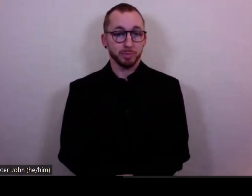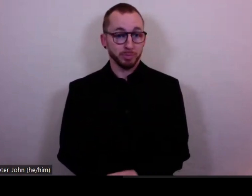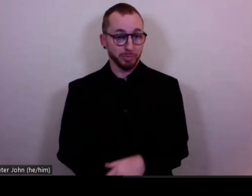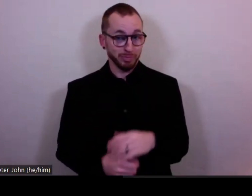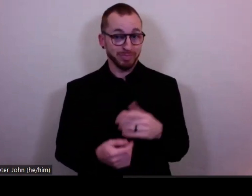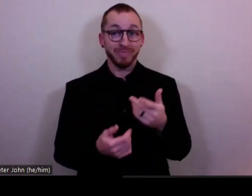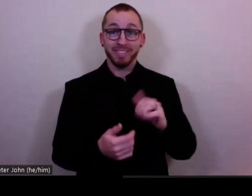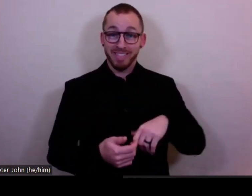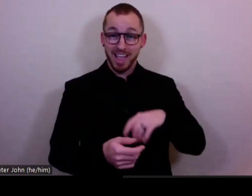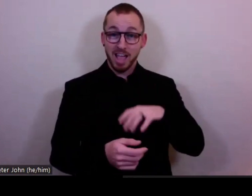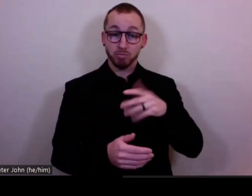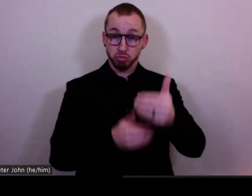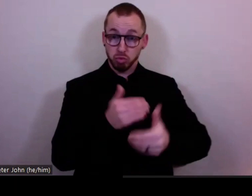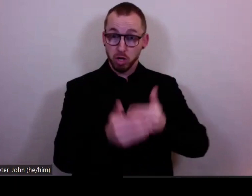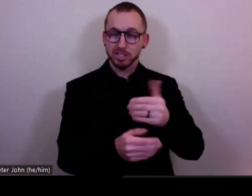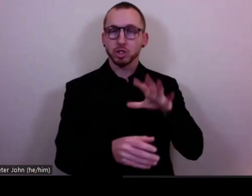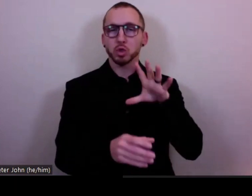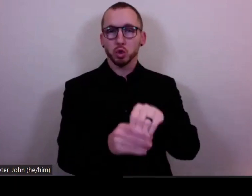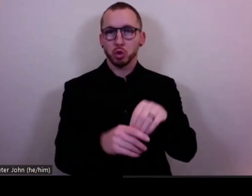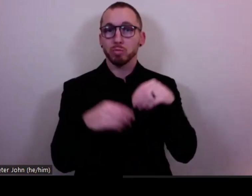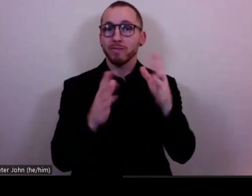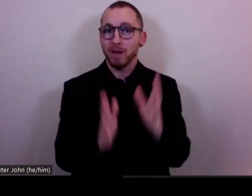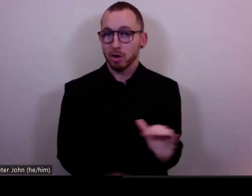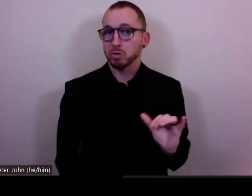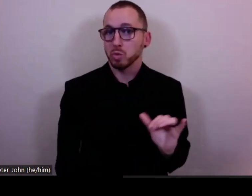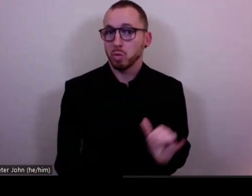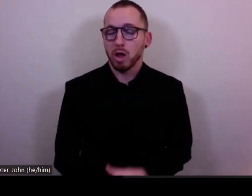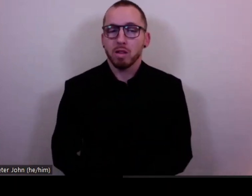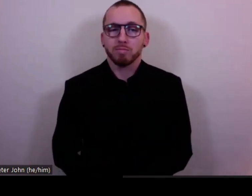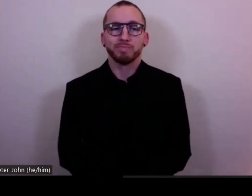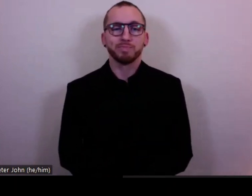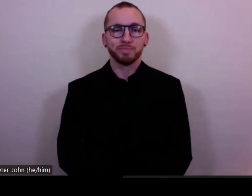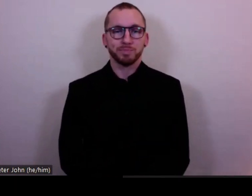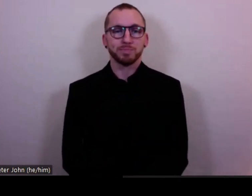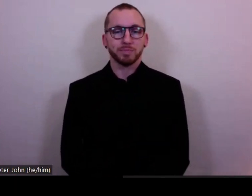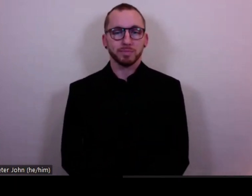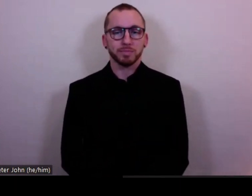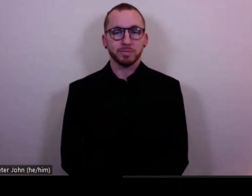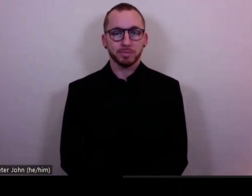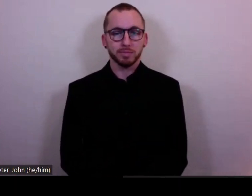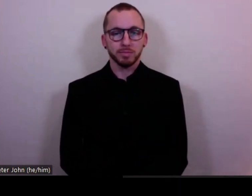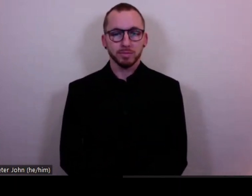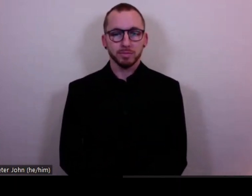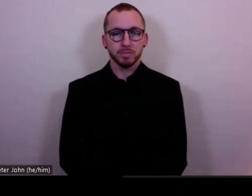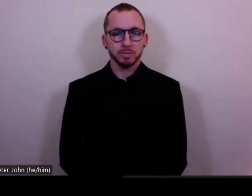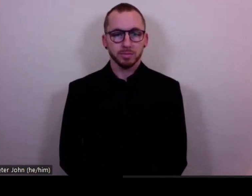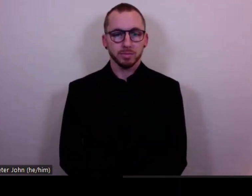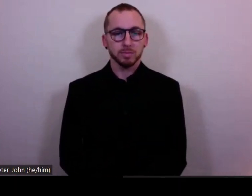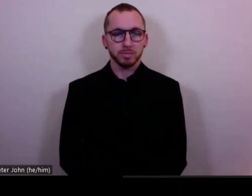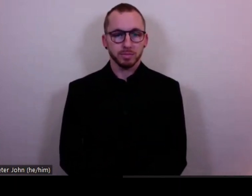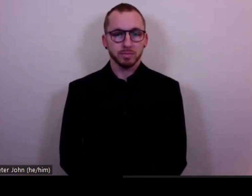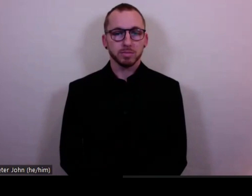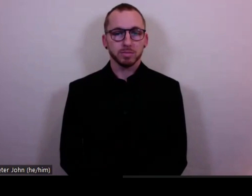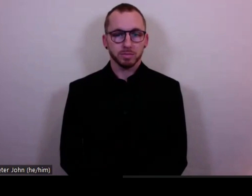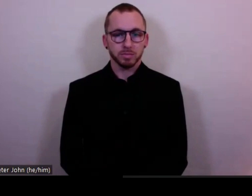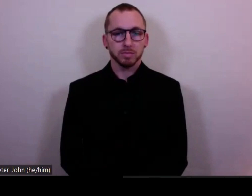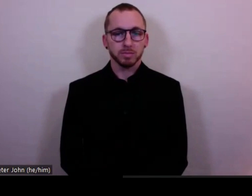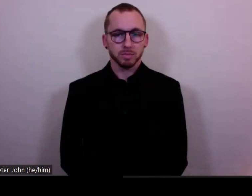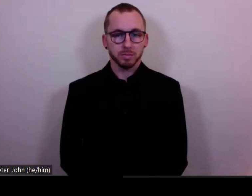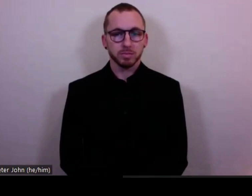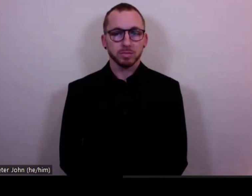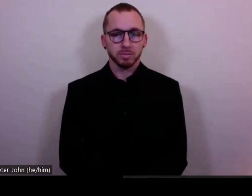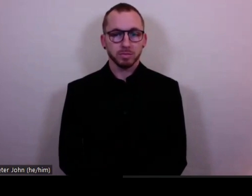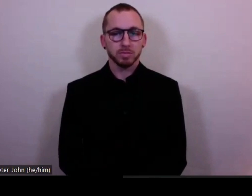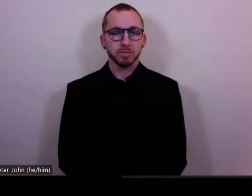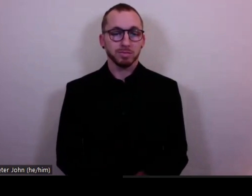that process. So last summer, we released a request for expression of interest regionally for provider groups